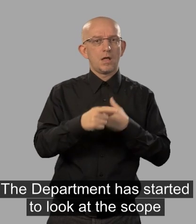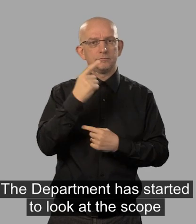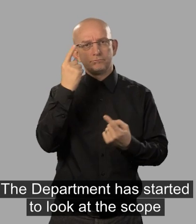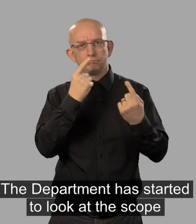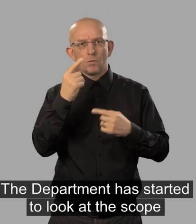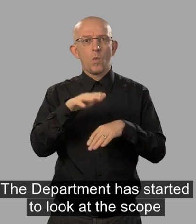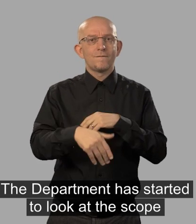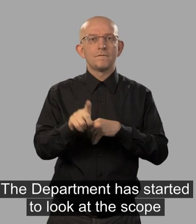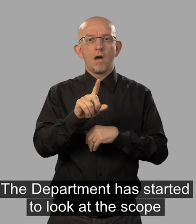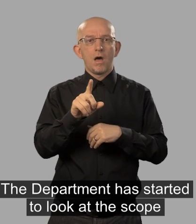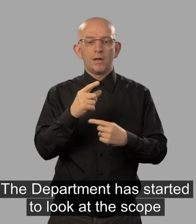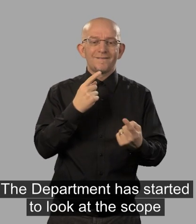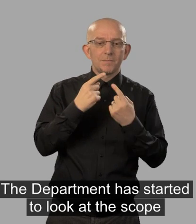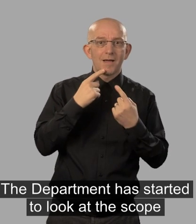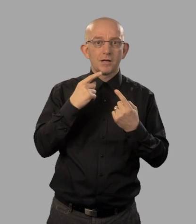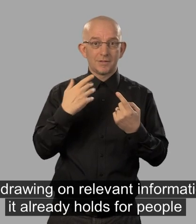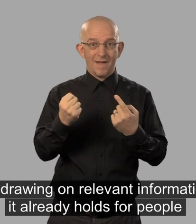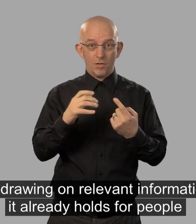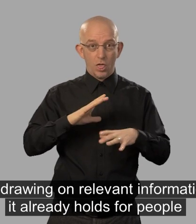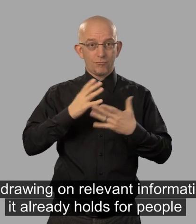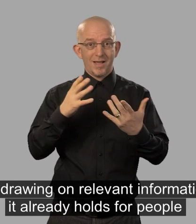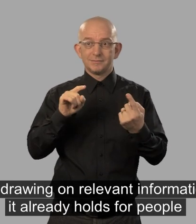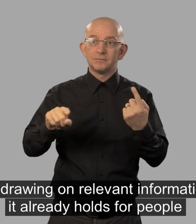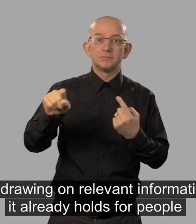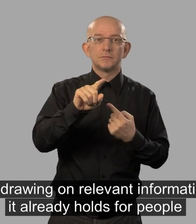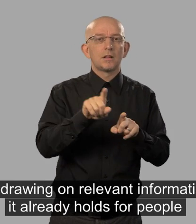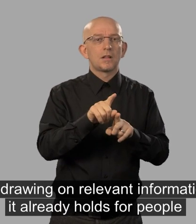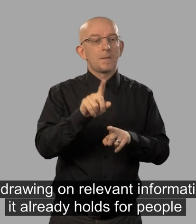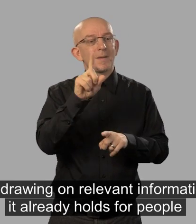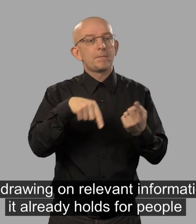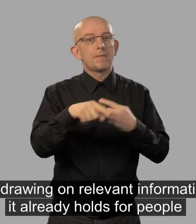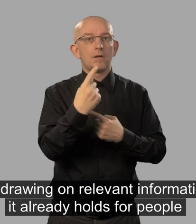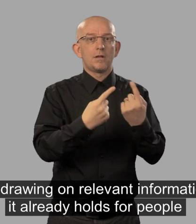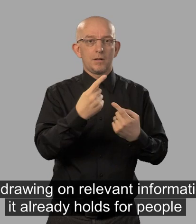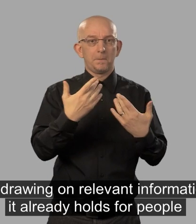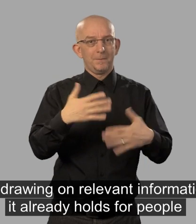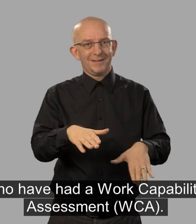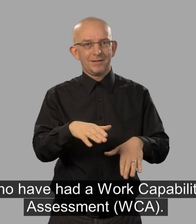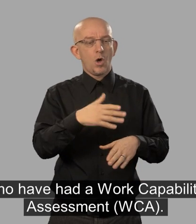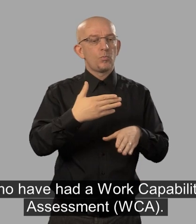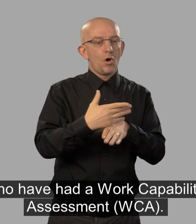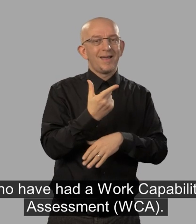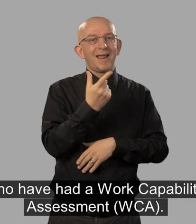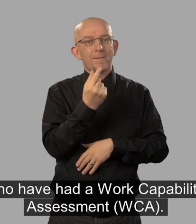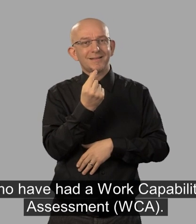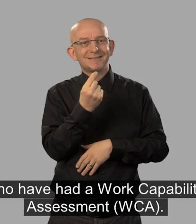to look at the scope for drawing on relevant information it already holds for people who have had a work